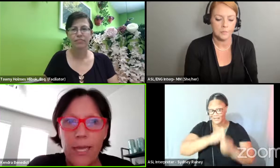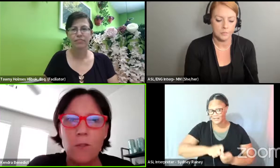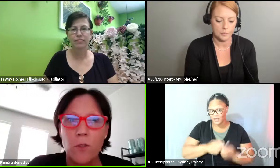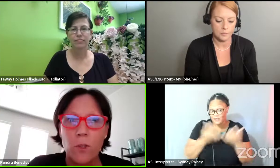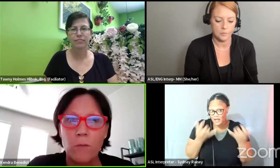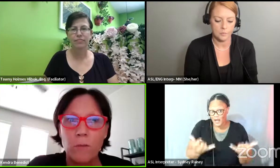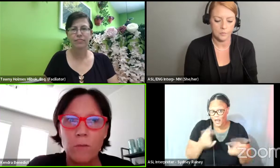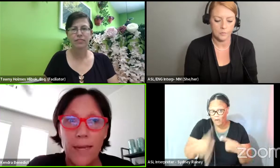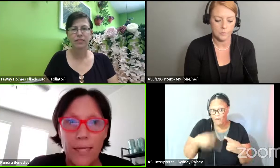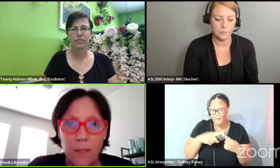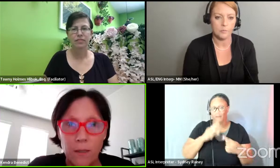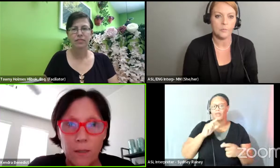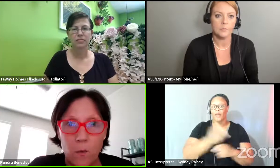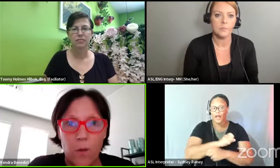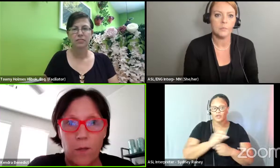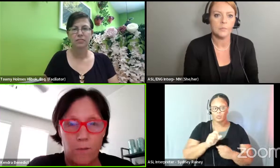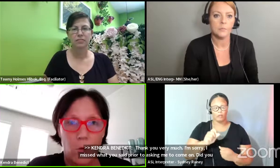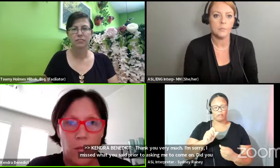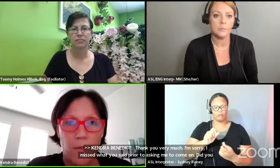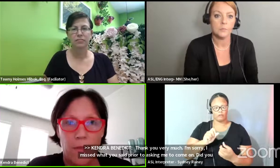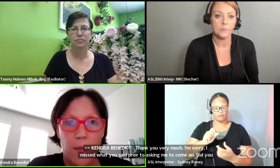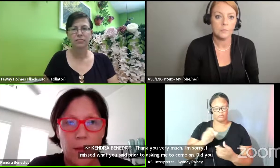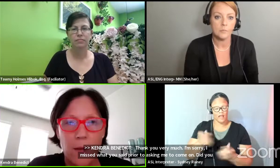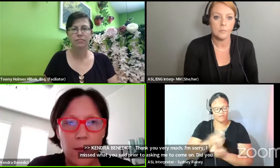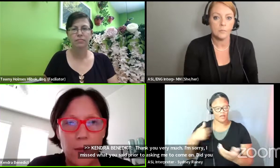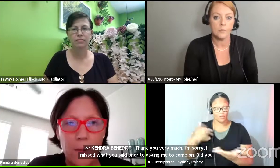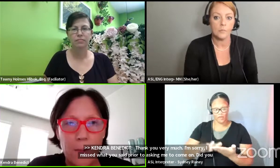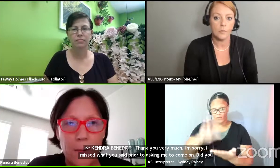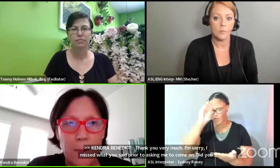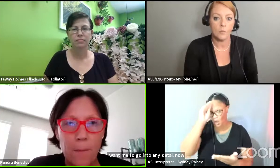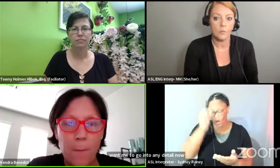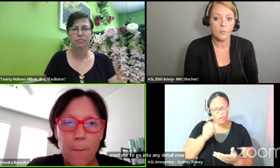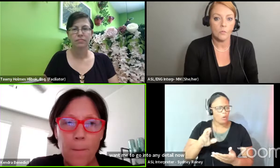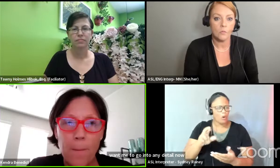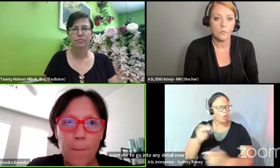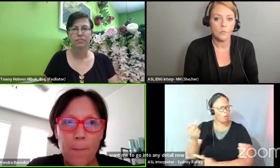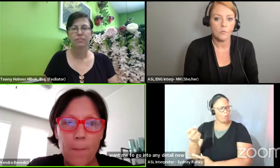on the actual findings or hold off on that?